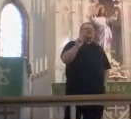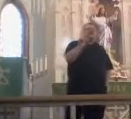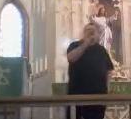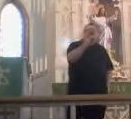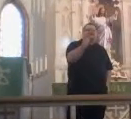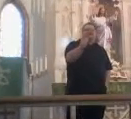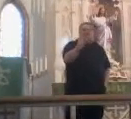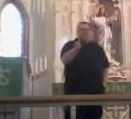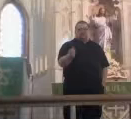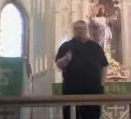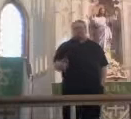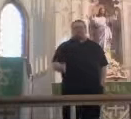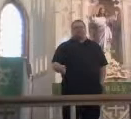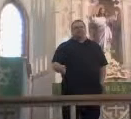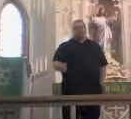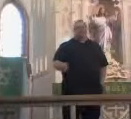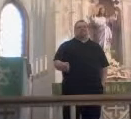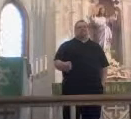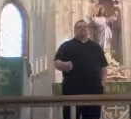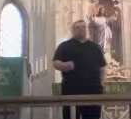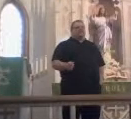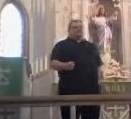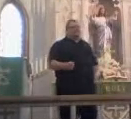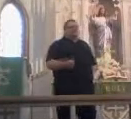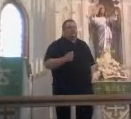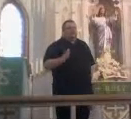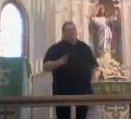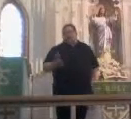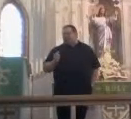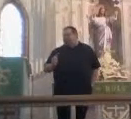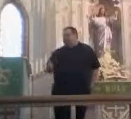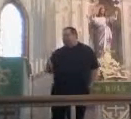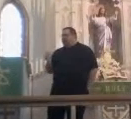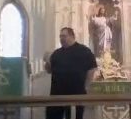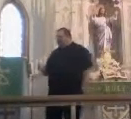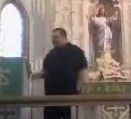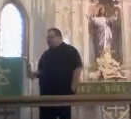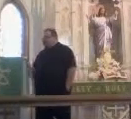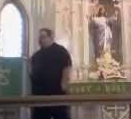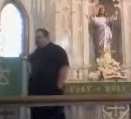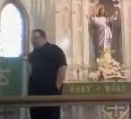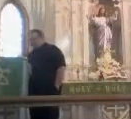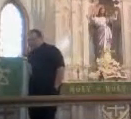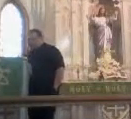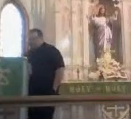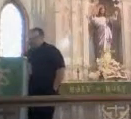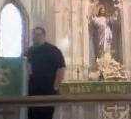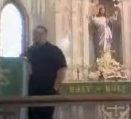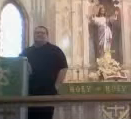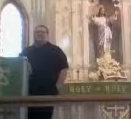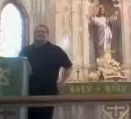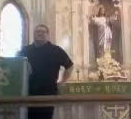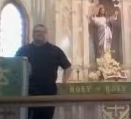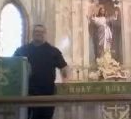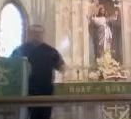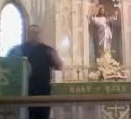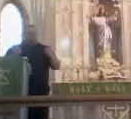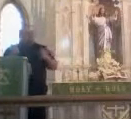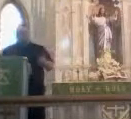This journey is too much for us. We cannot do it on our own. But he comes to